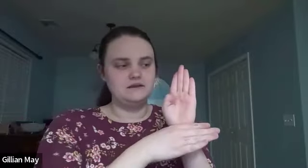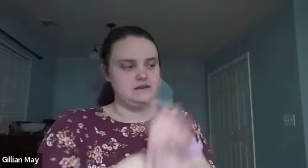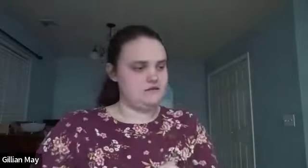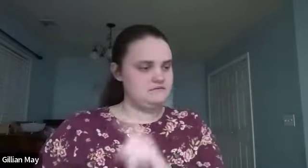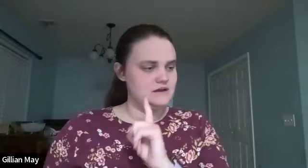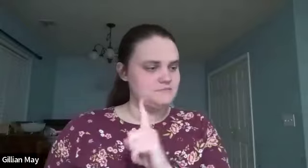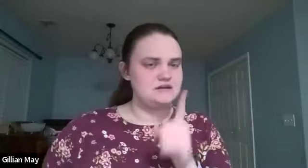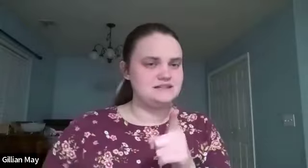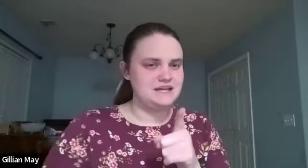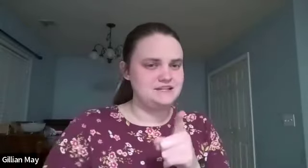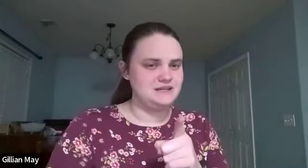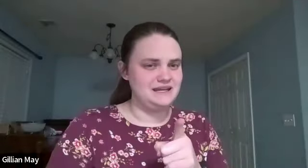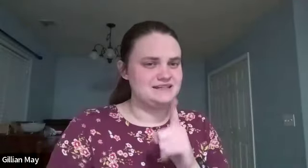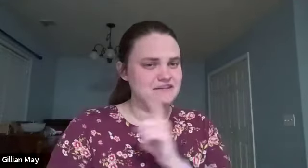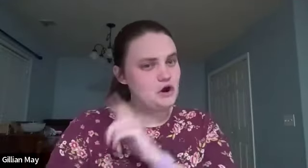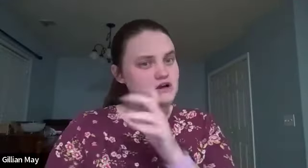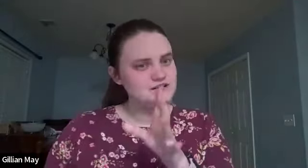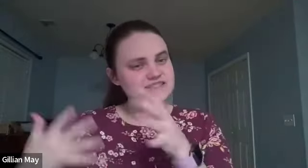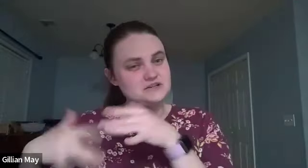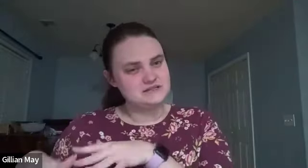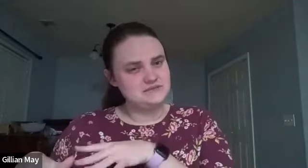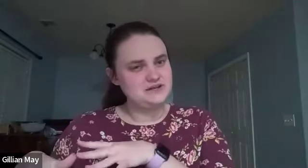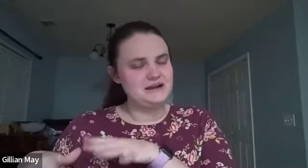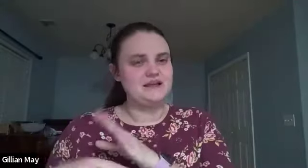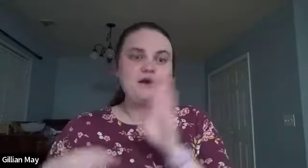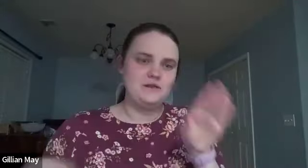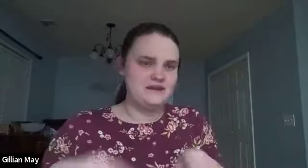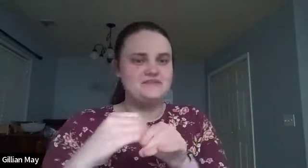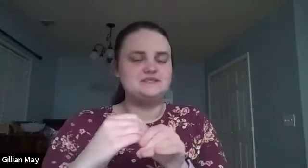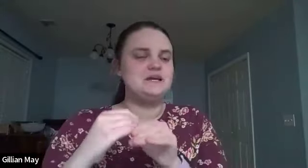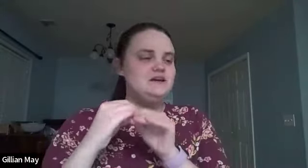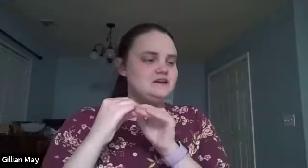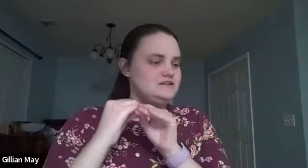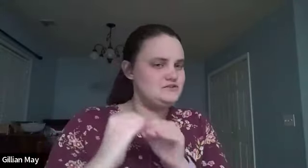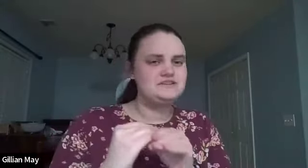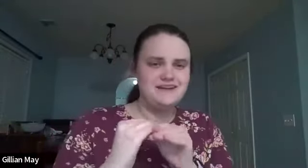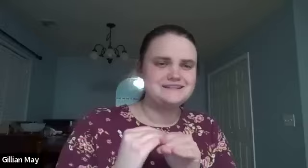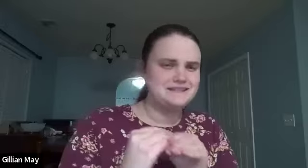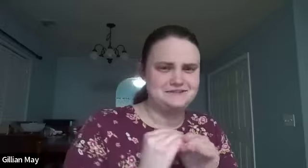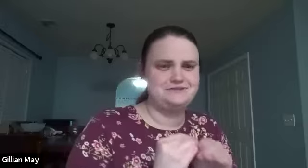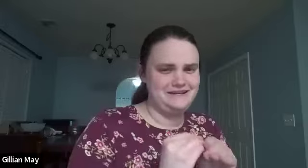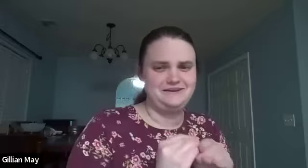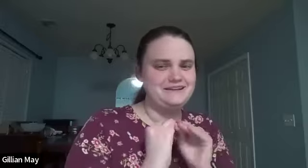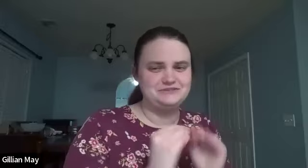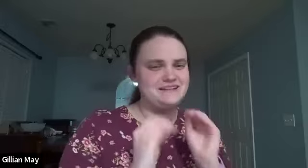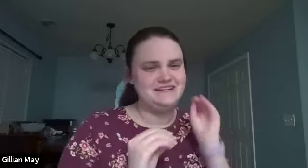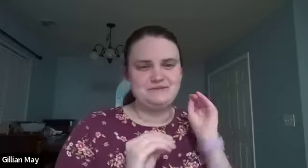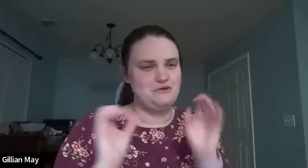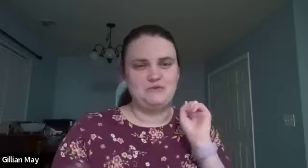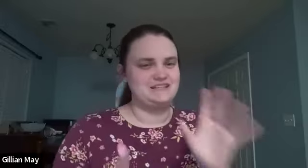Yeah, I'm trying not to add too many because like there are signs that are similar and I'm like, oh, well, let me add this. I'm like, no, there's a lot of signs already here. I do not need to be throwing more signs